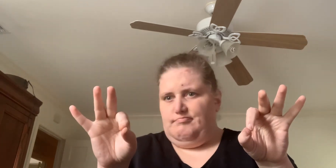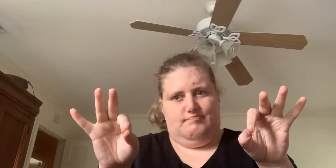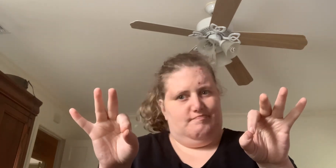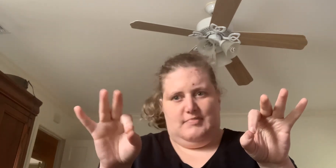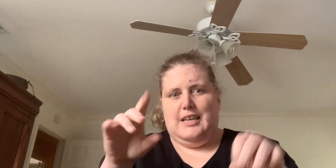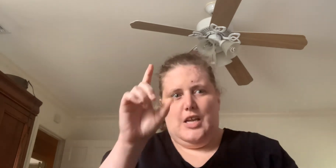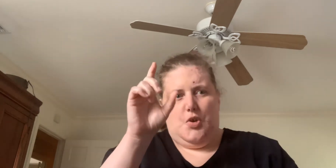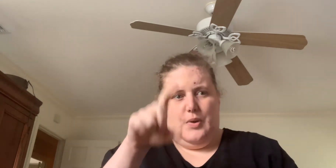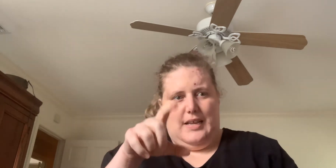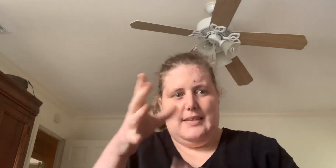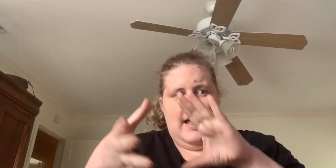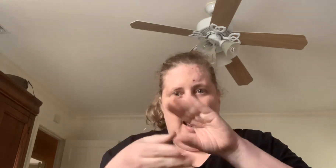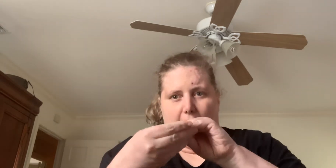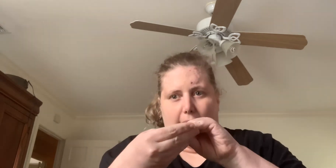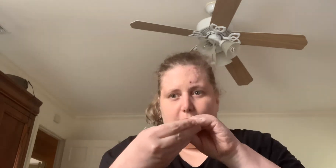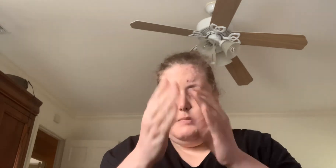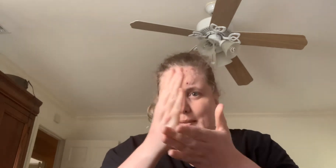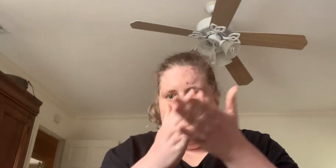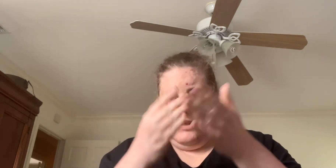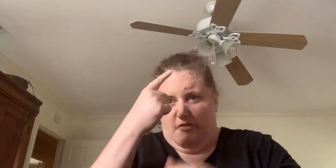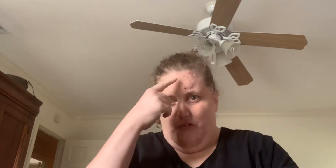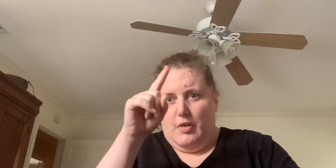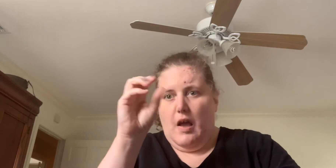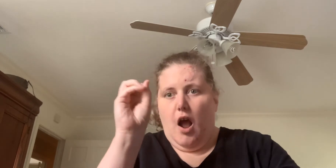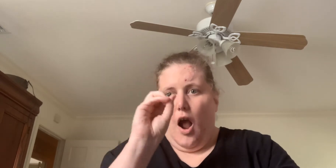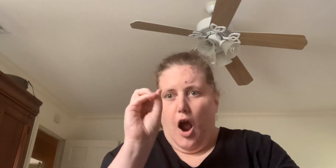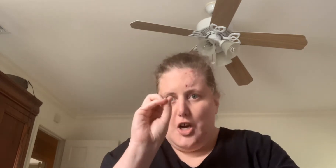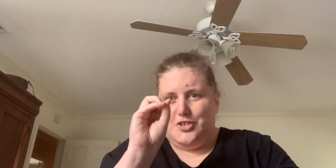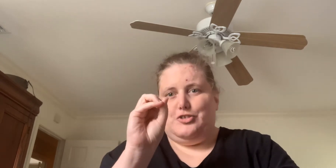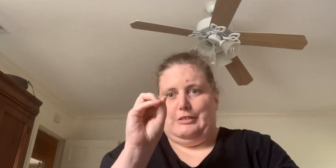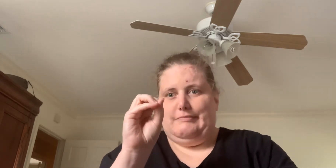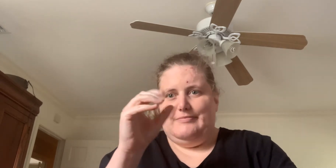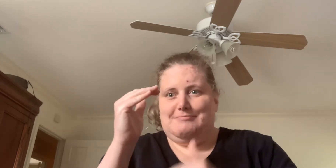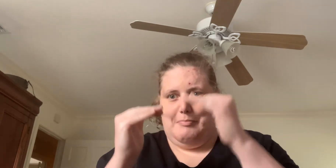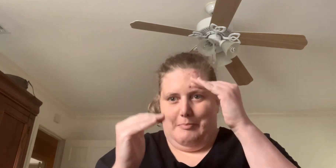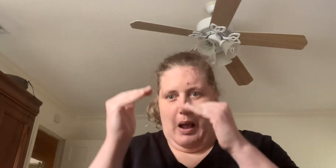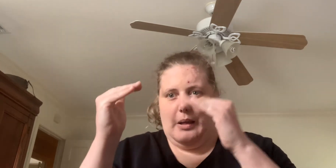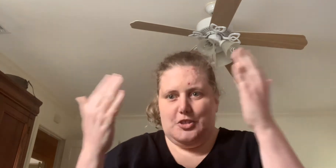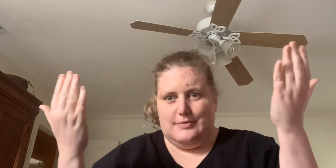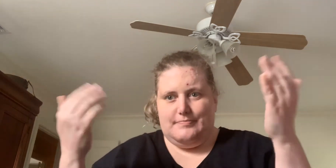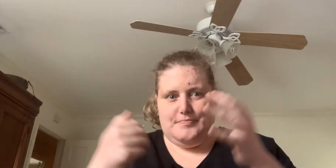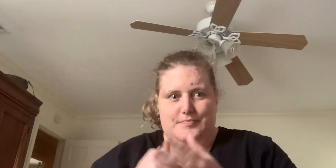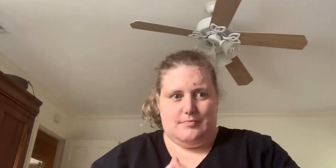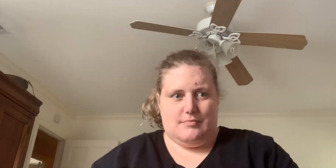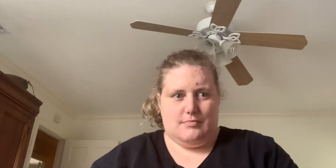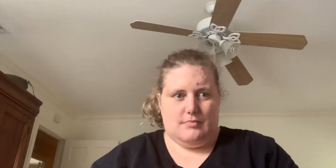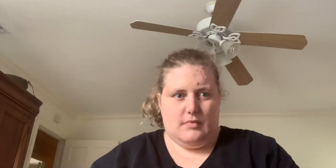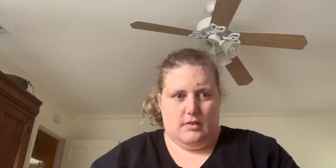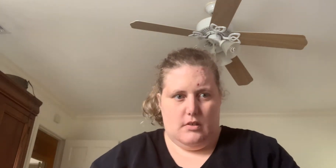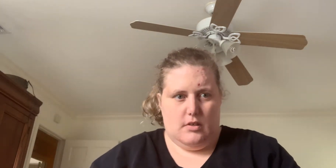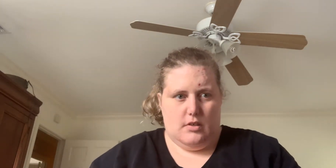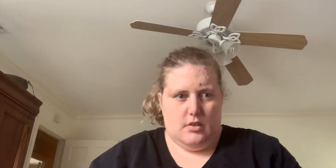here. So by now, I'm sure a lot of you guys are very good at balancing equations, so you know to go ahead and just put a 2